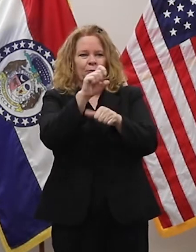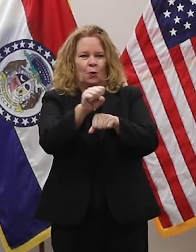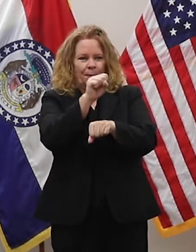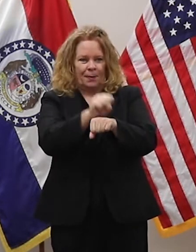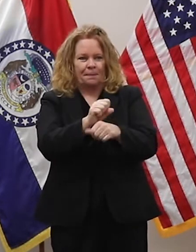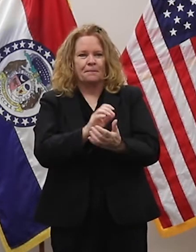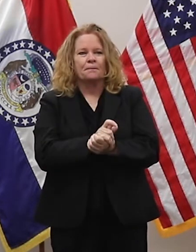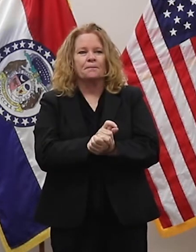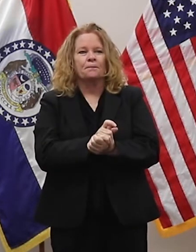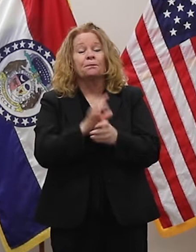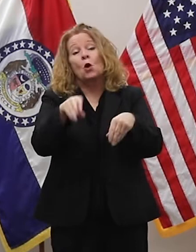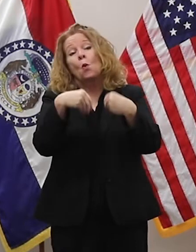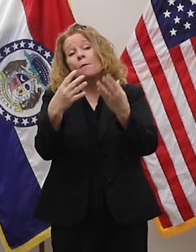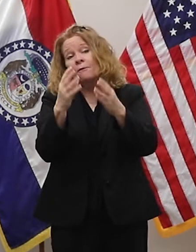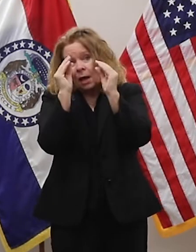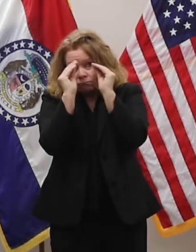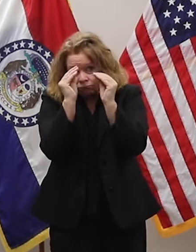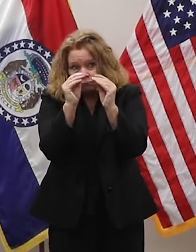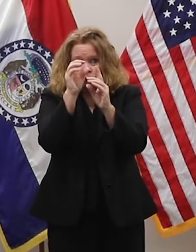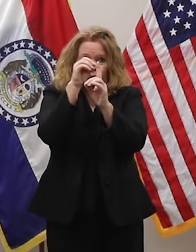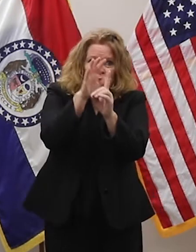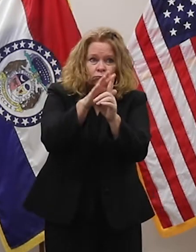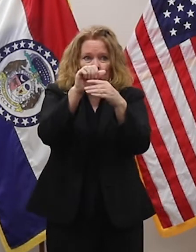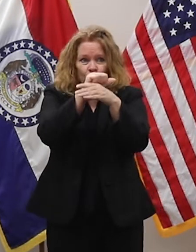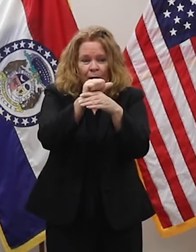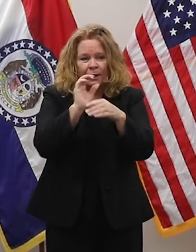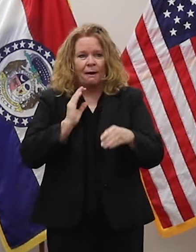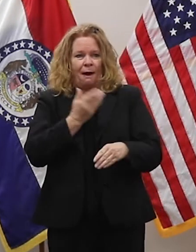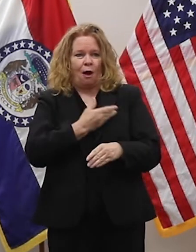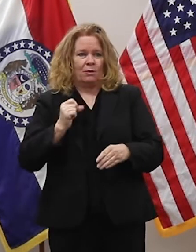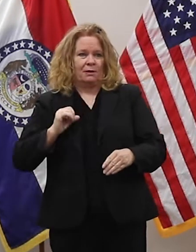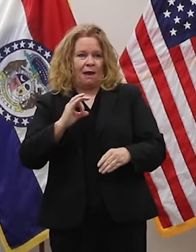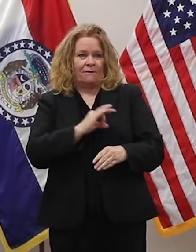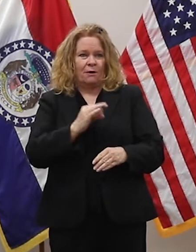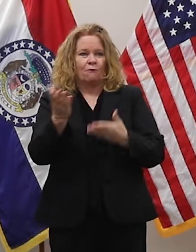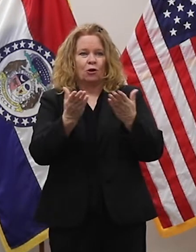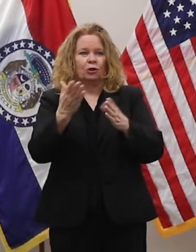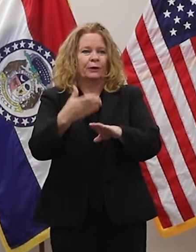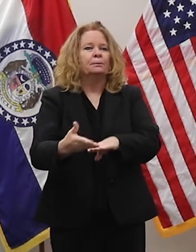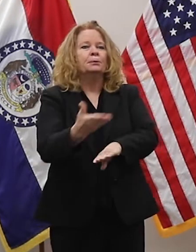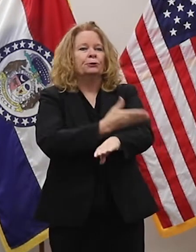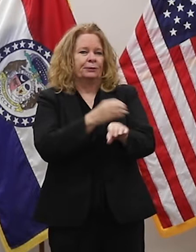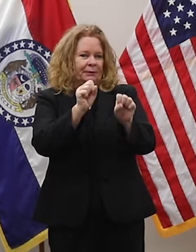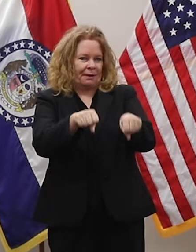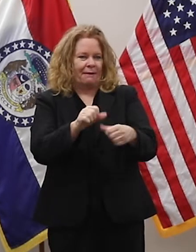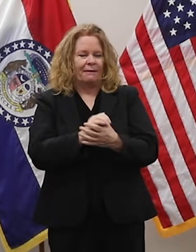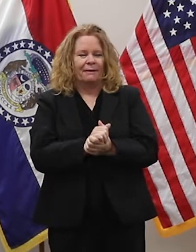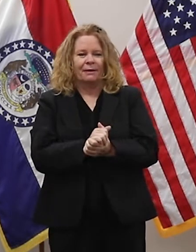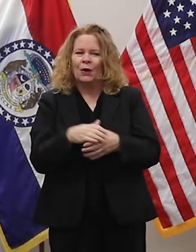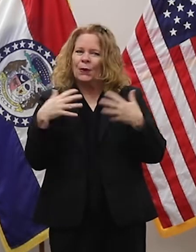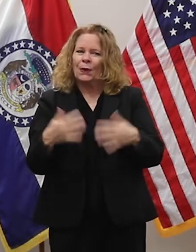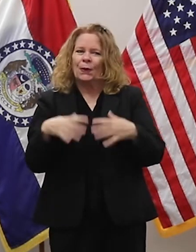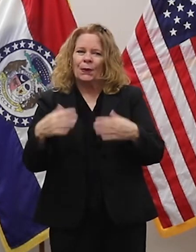And it will provide orientation and training opportunities for our staff to improve our services. These are huge steps to